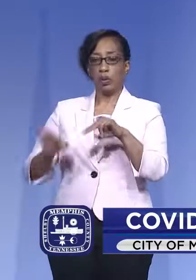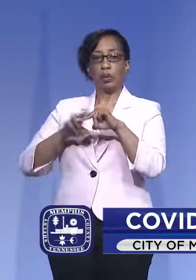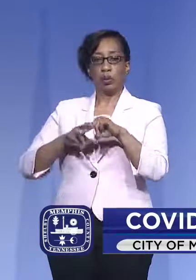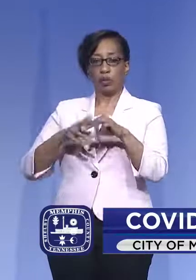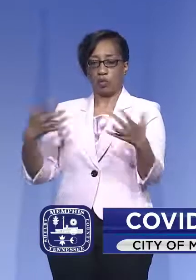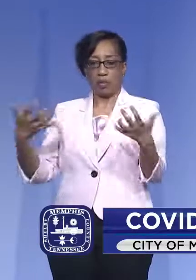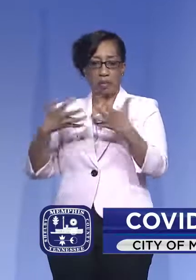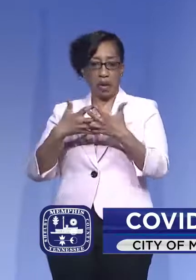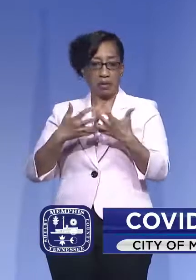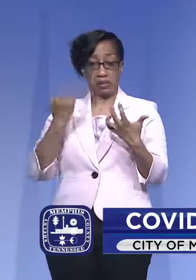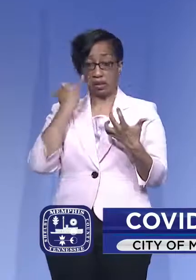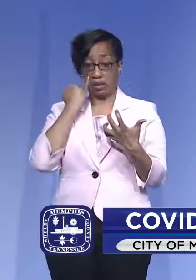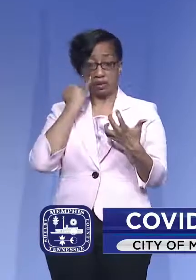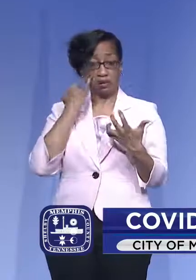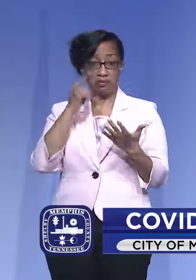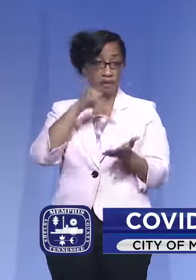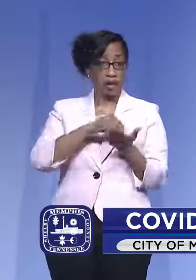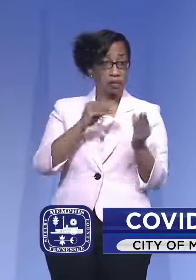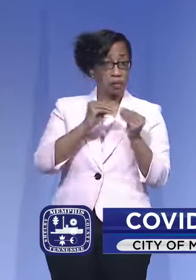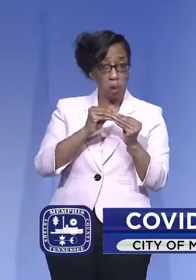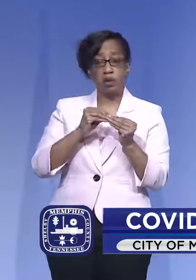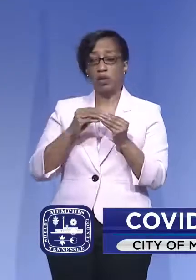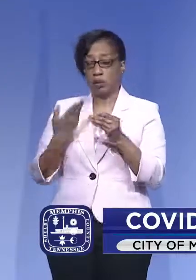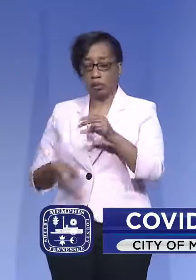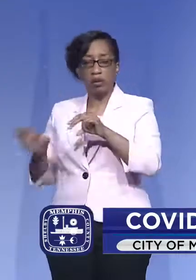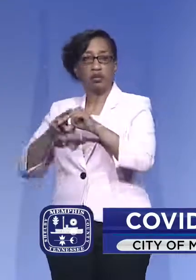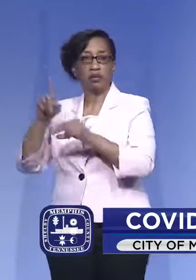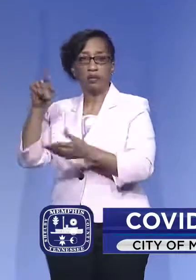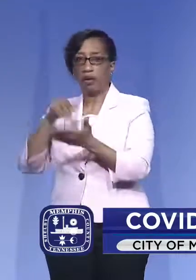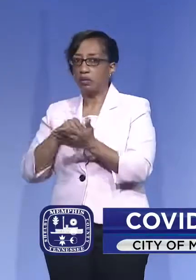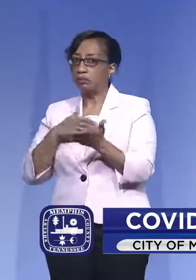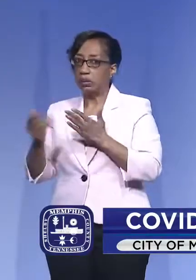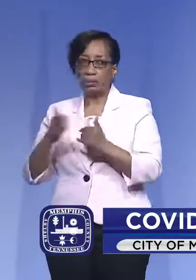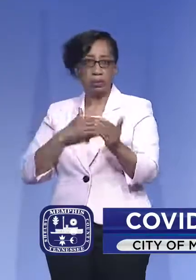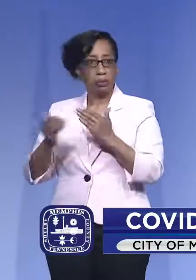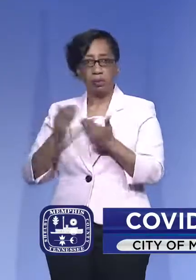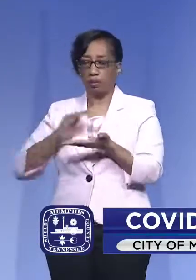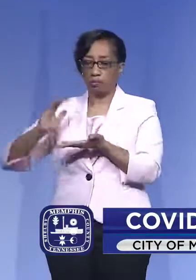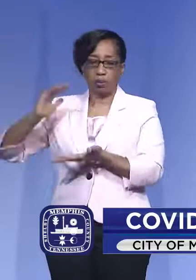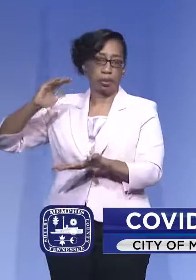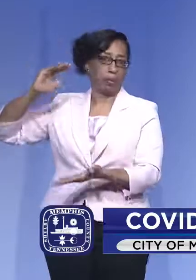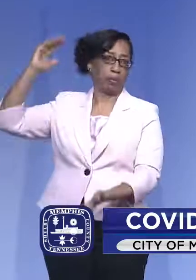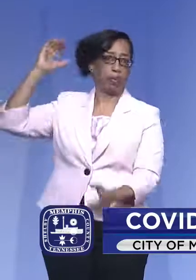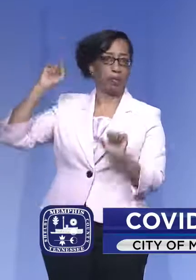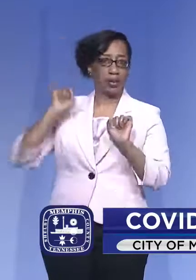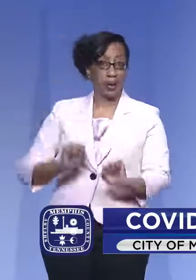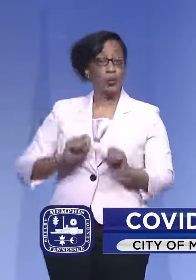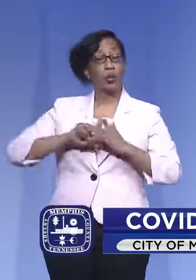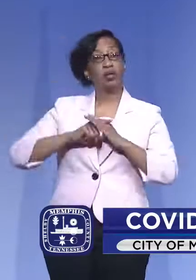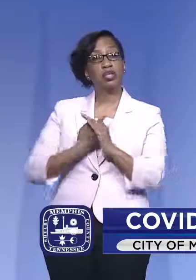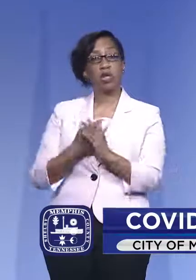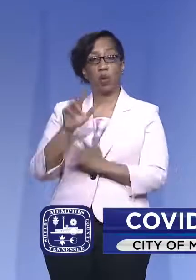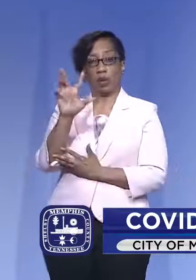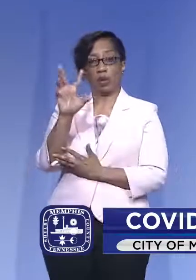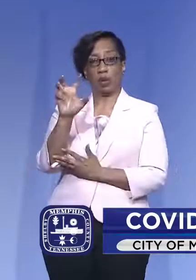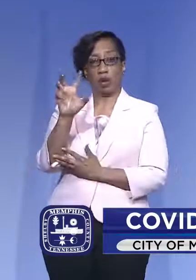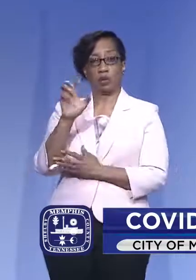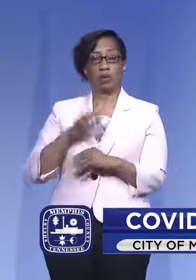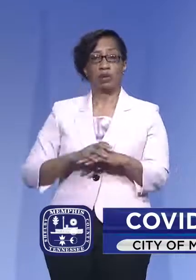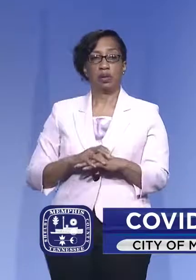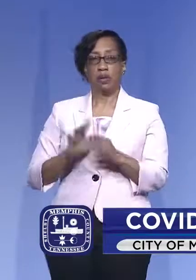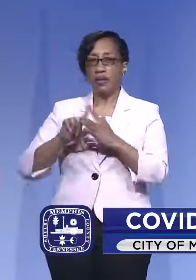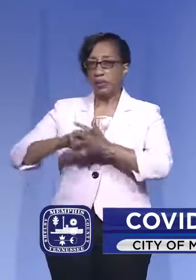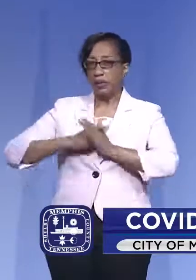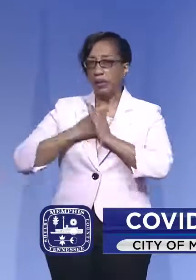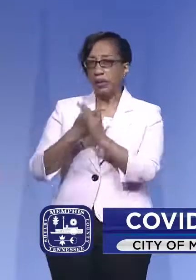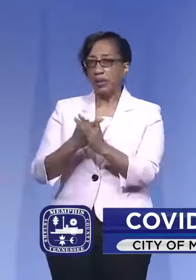demand with vaccines. So we can go up as high as we need to there, but that's where we're gonna start. And that's just the beginning. If we